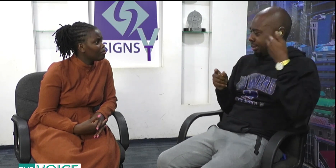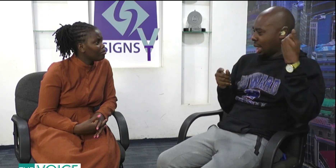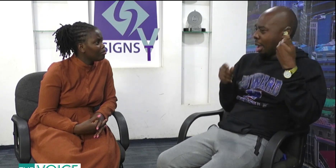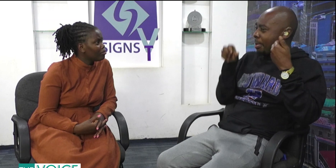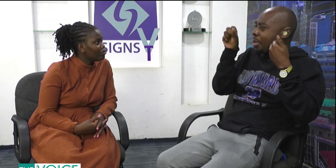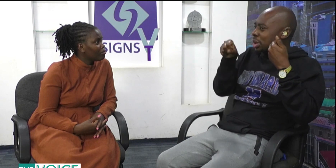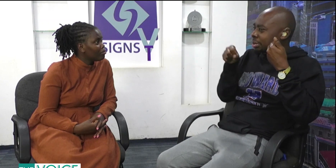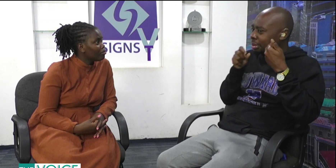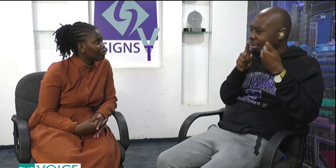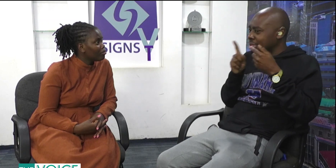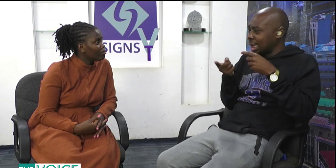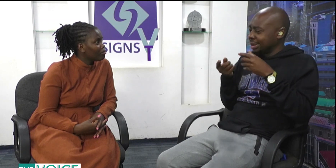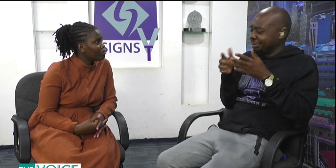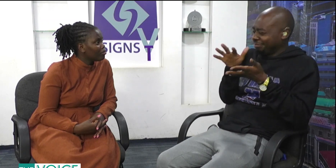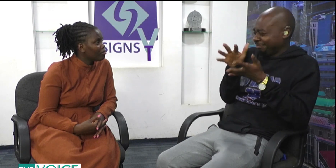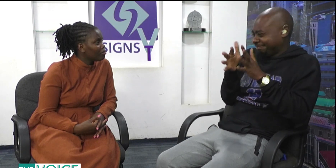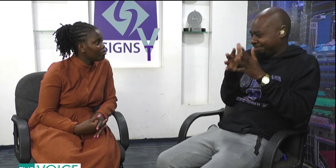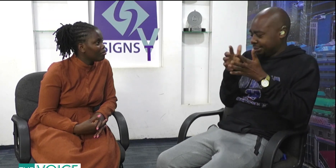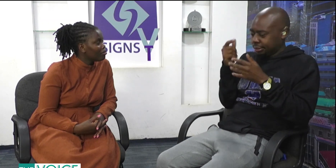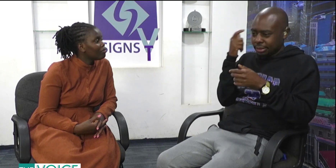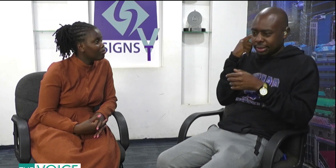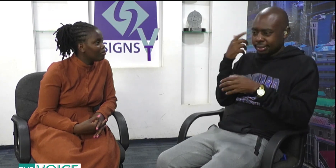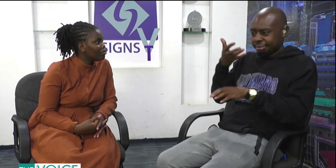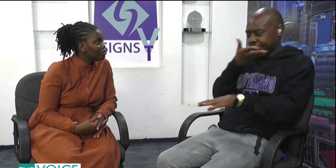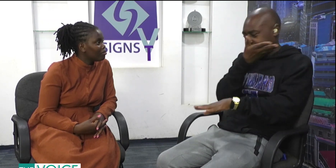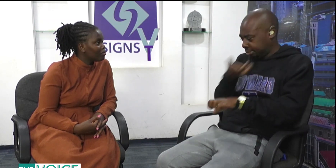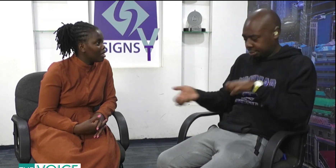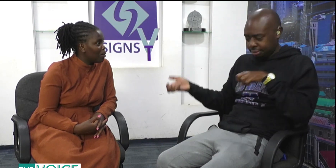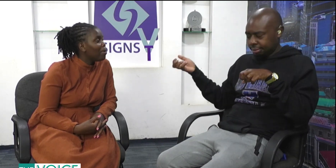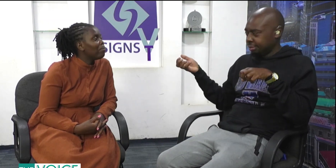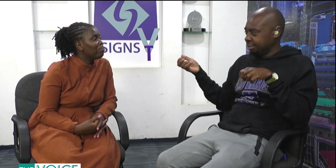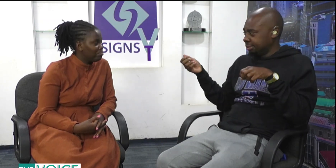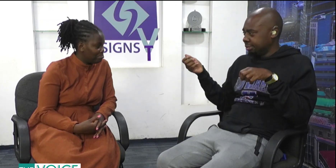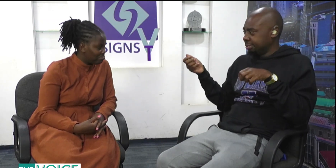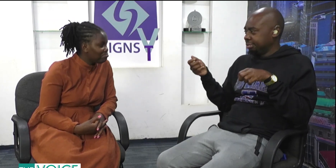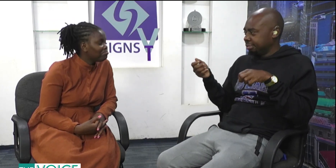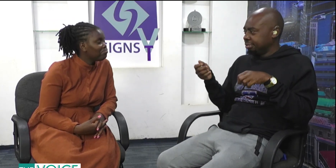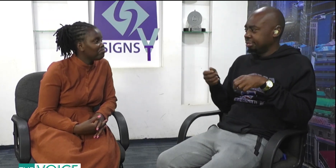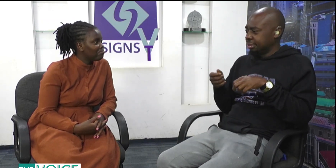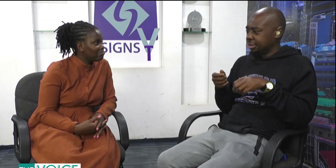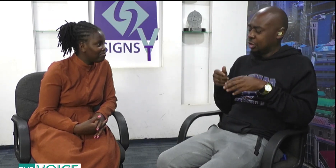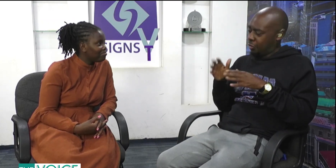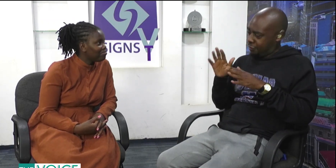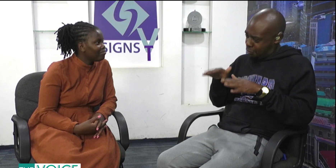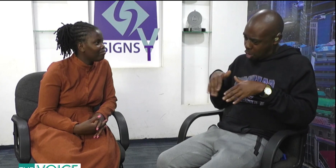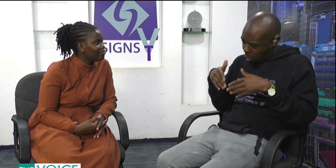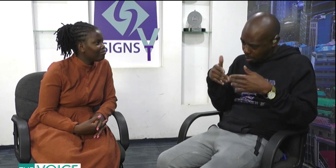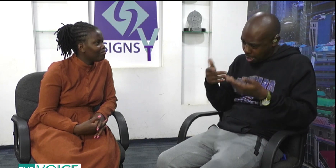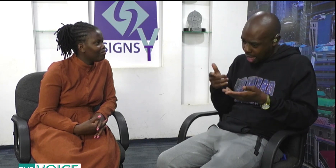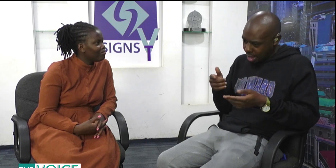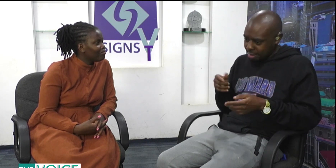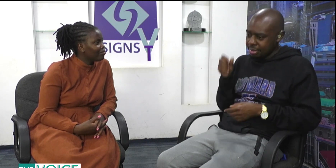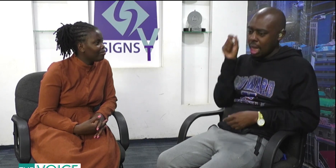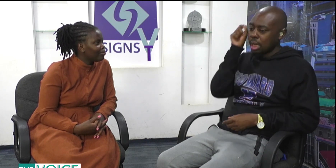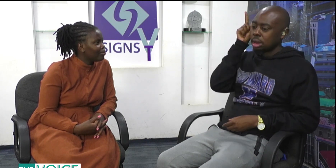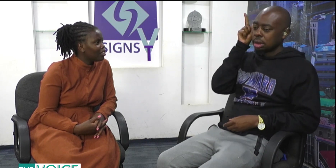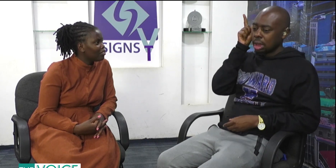for my ear treatment, where now they gave me one hearing aid because the second one